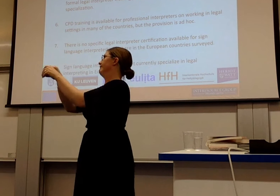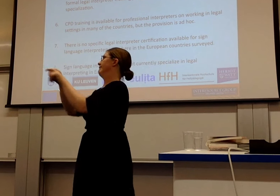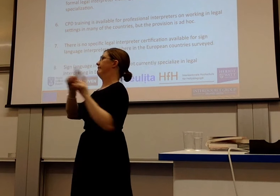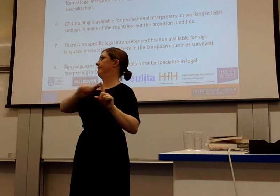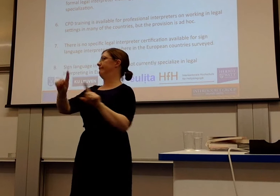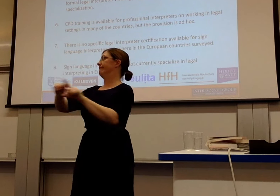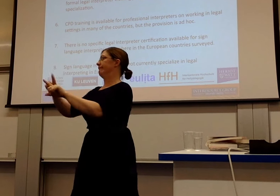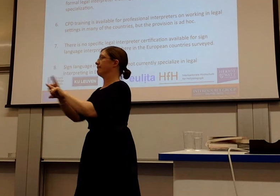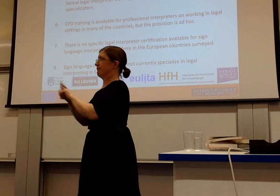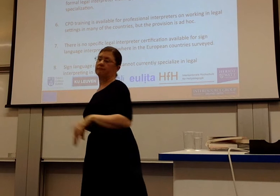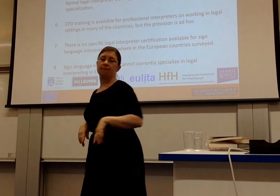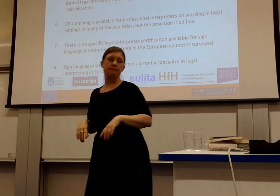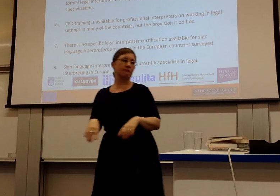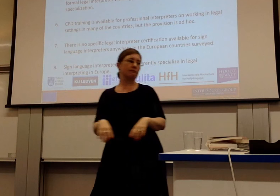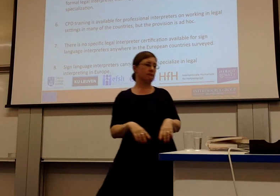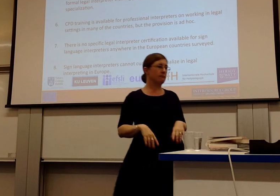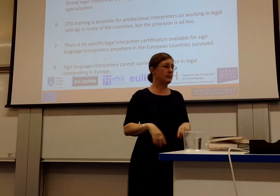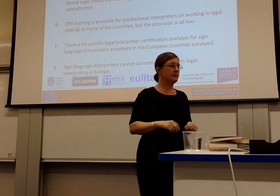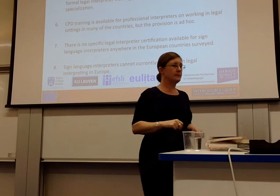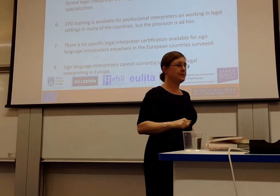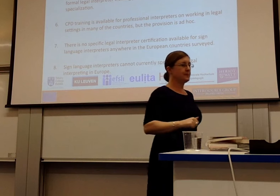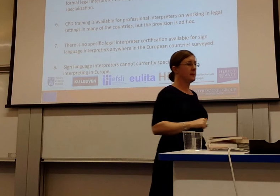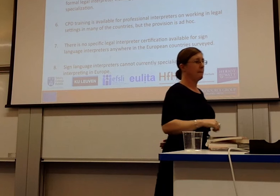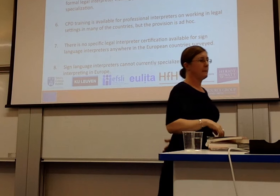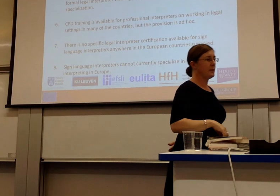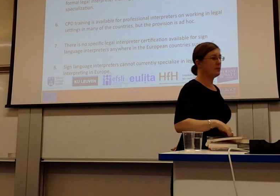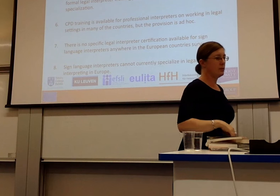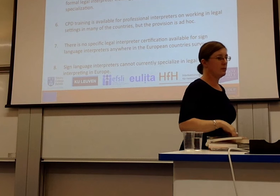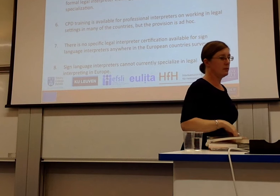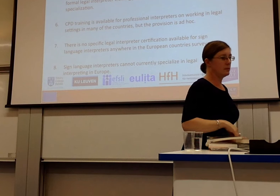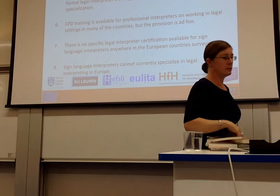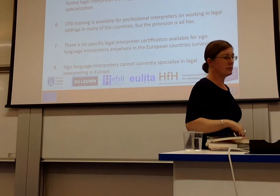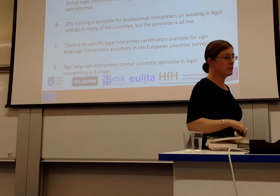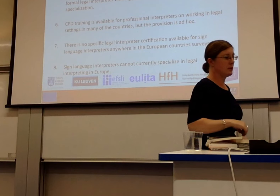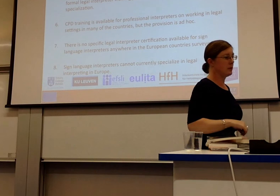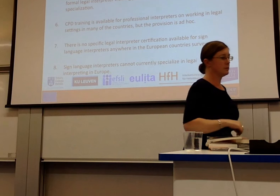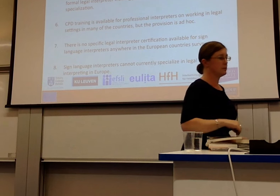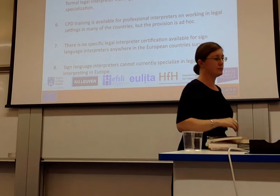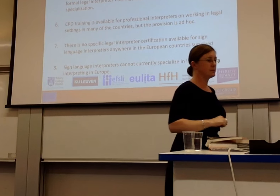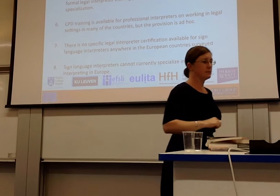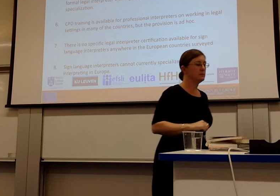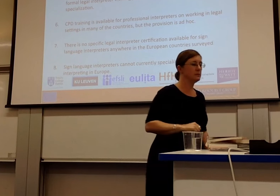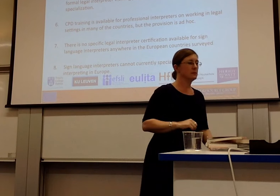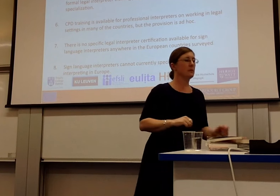interpreters to only do that. So interpreters still have to work across a range of settings, including legal.